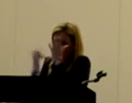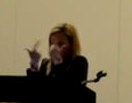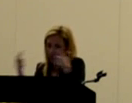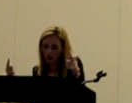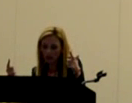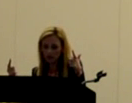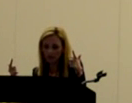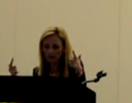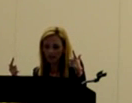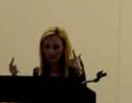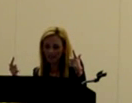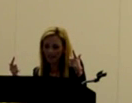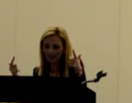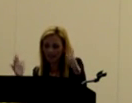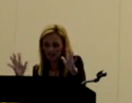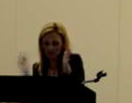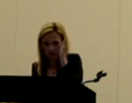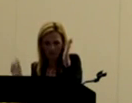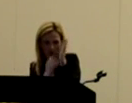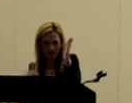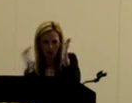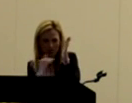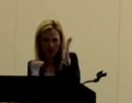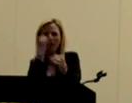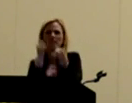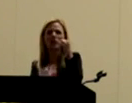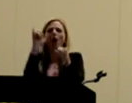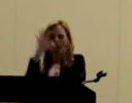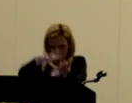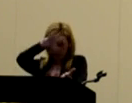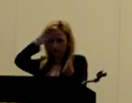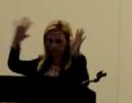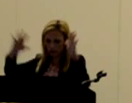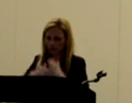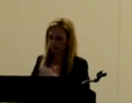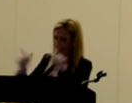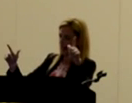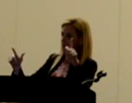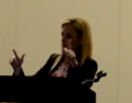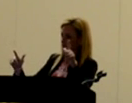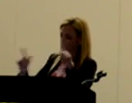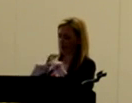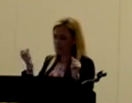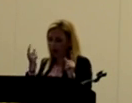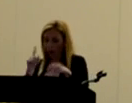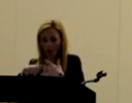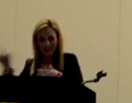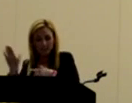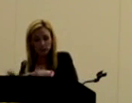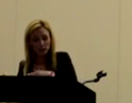did, repeating the language, doing it over and over again, eventually they would learn language. But what these